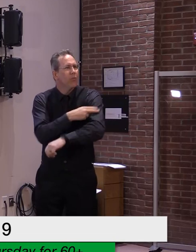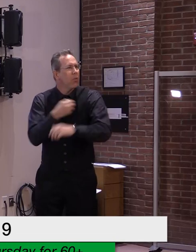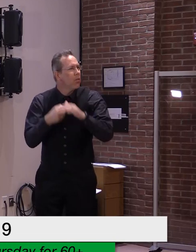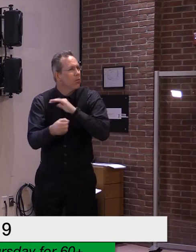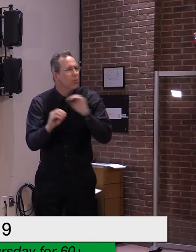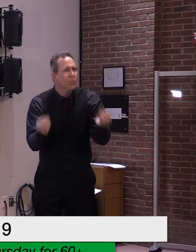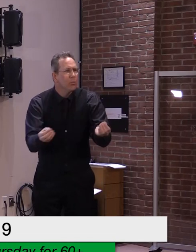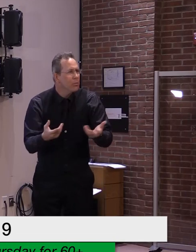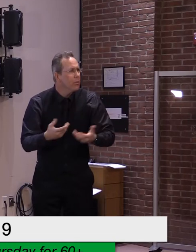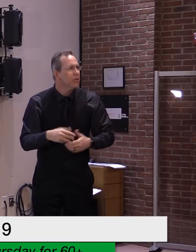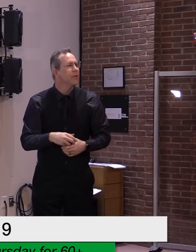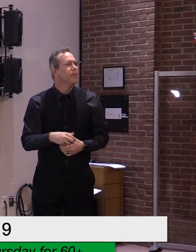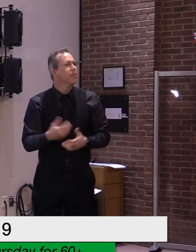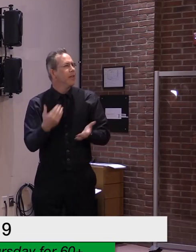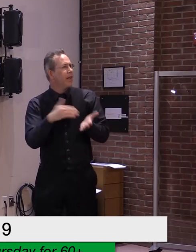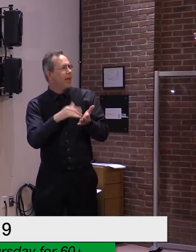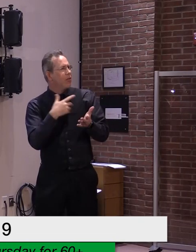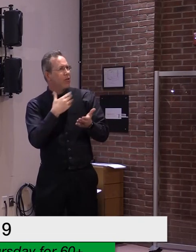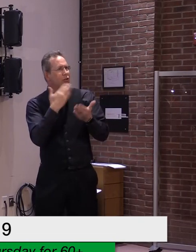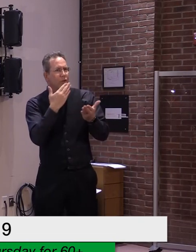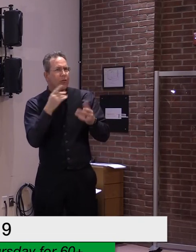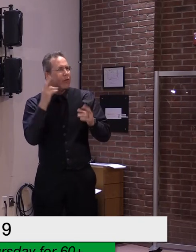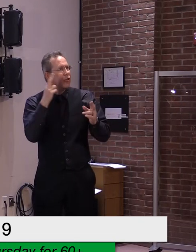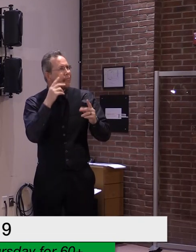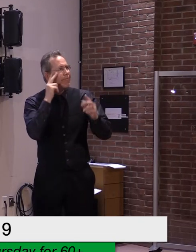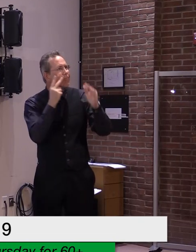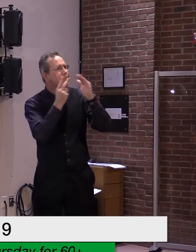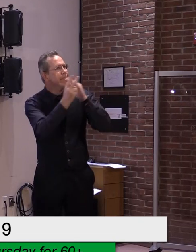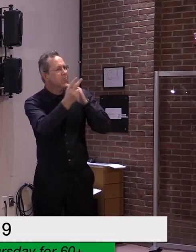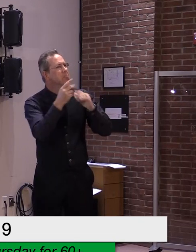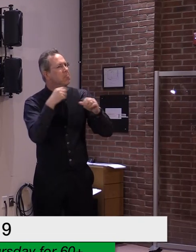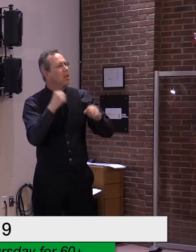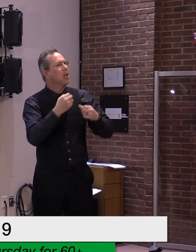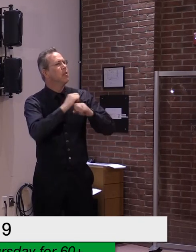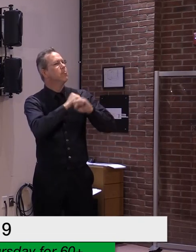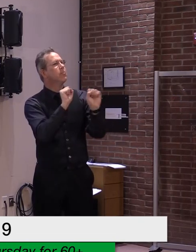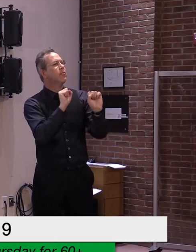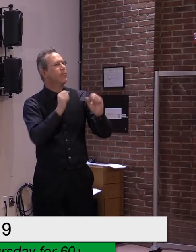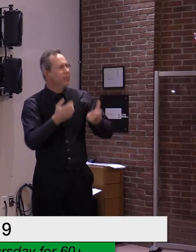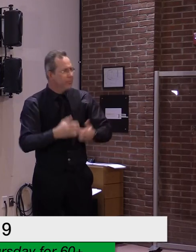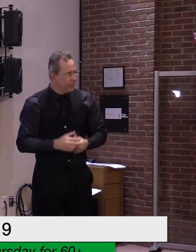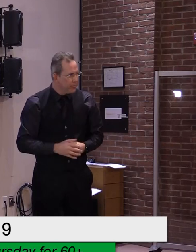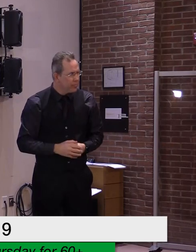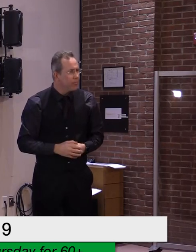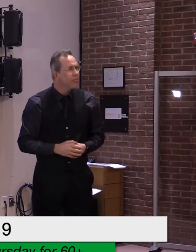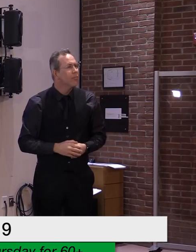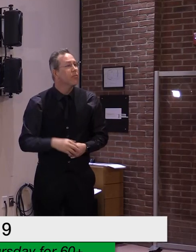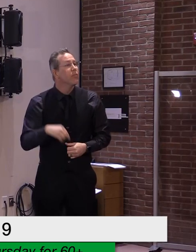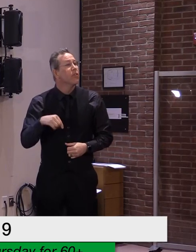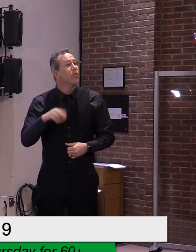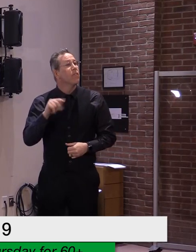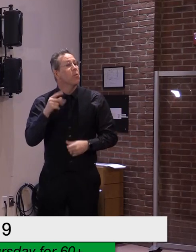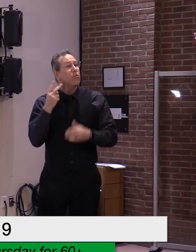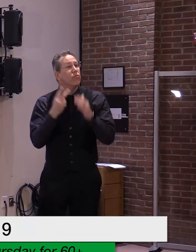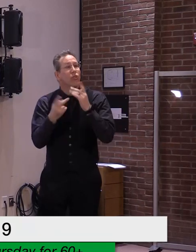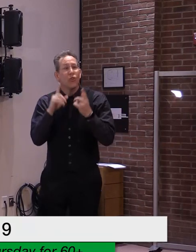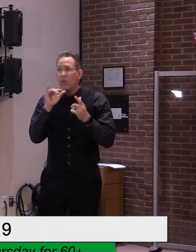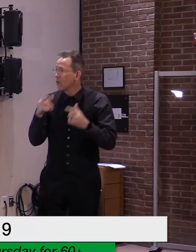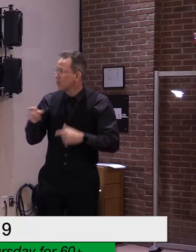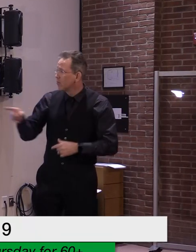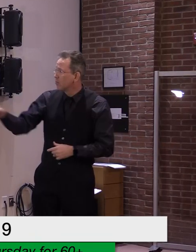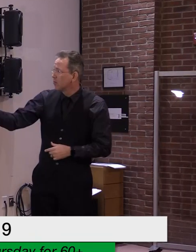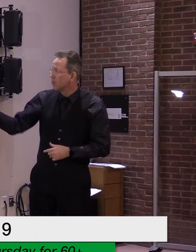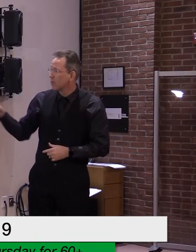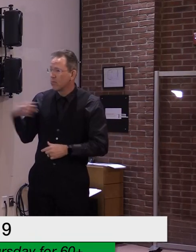some hope as we look into the future. The Vermont case forecast continues to remain stable without much change this